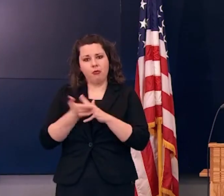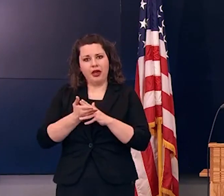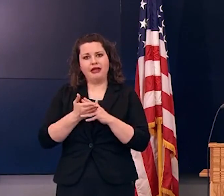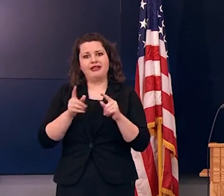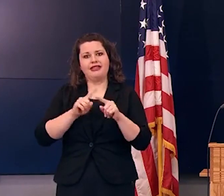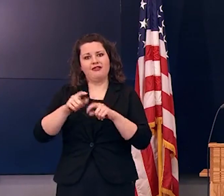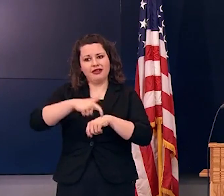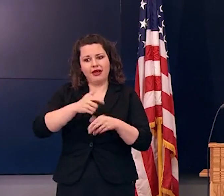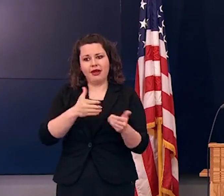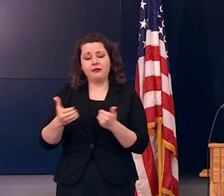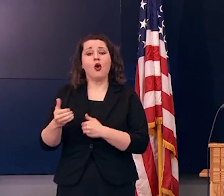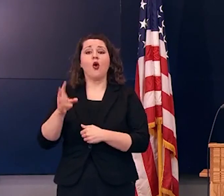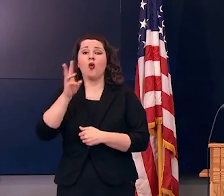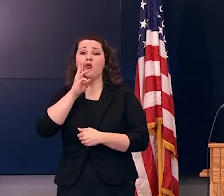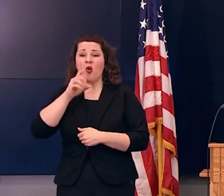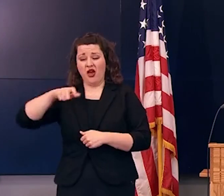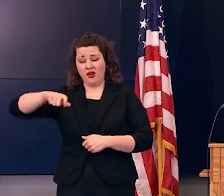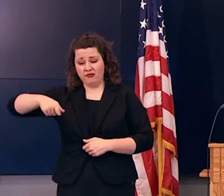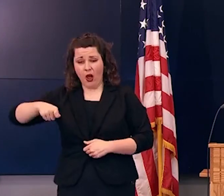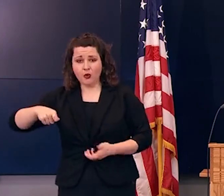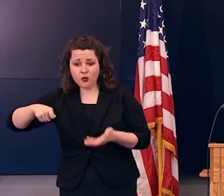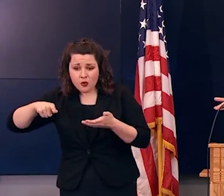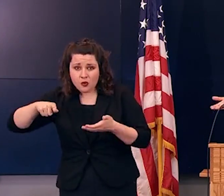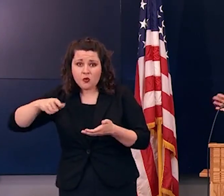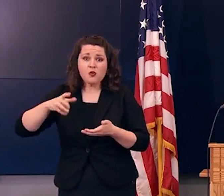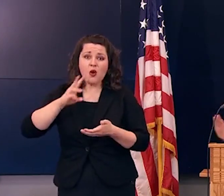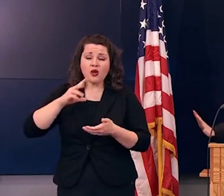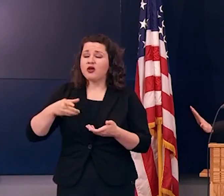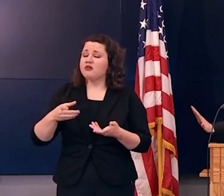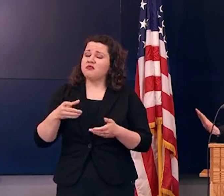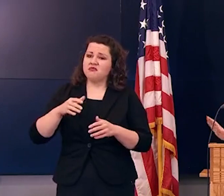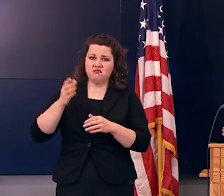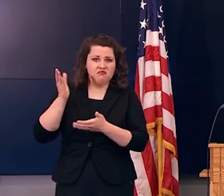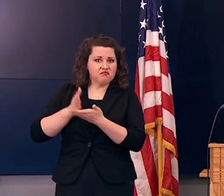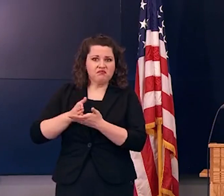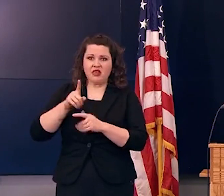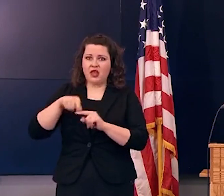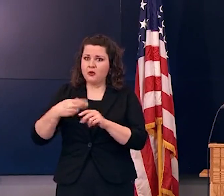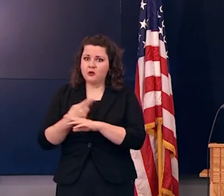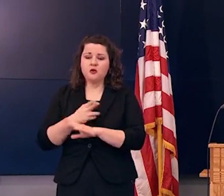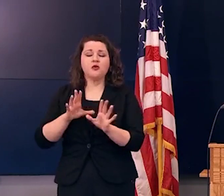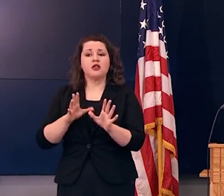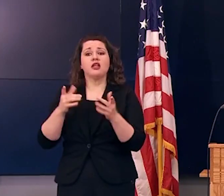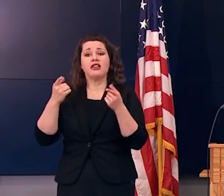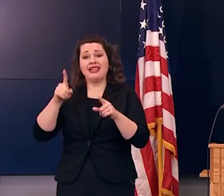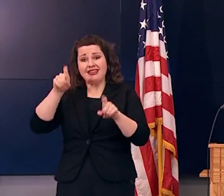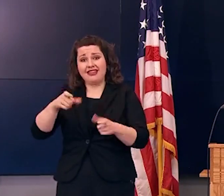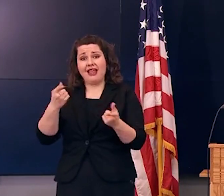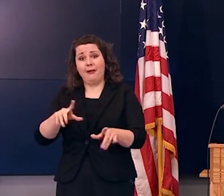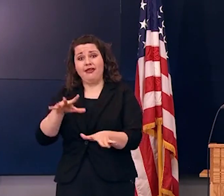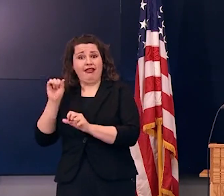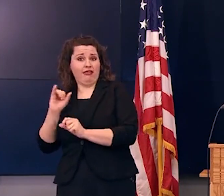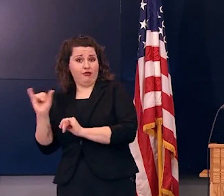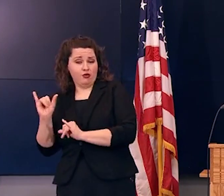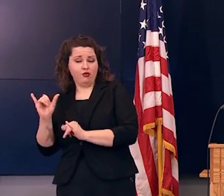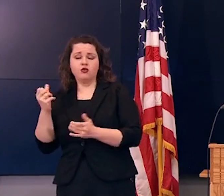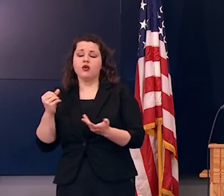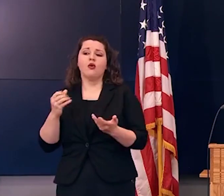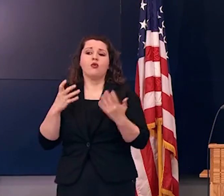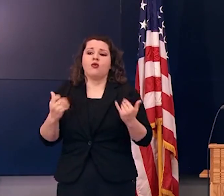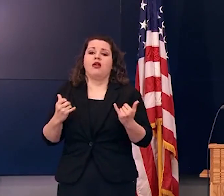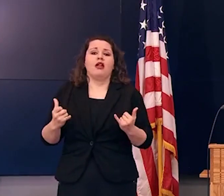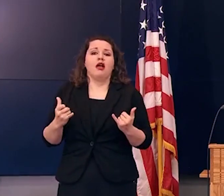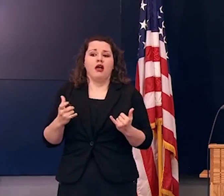water fountains. They're testing them. We're asking them to test when they exit the facility too, So right now they